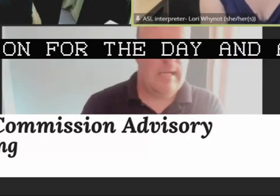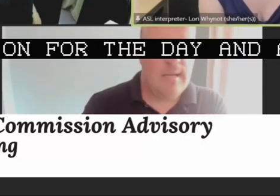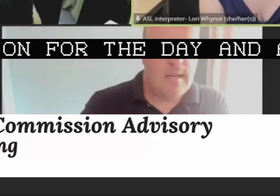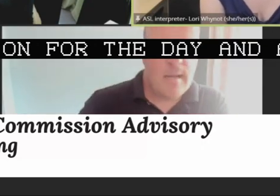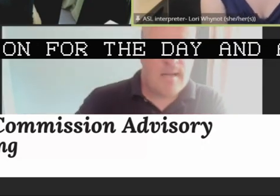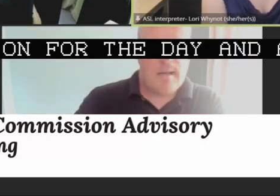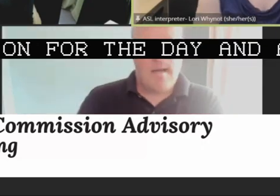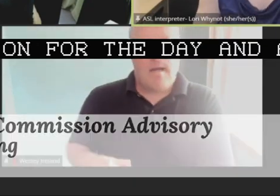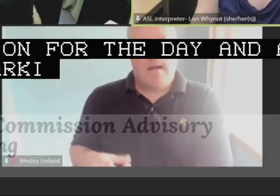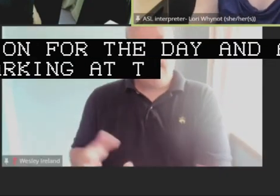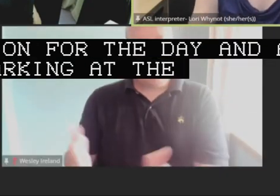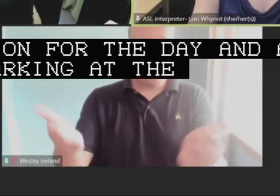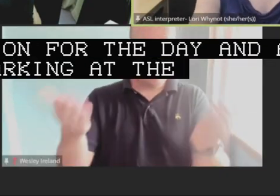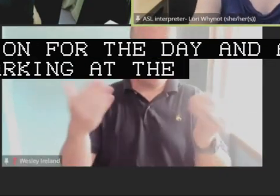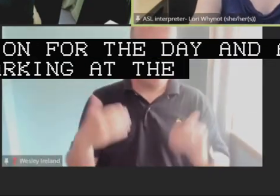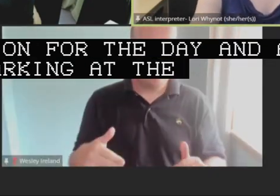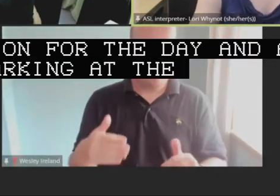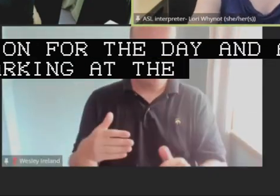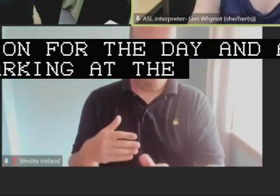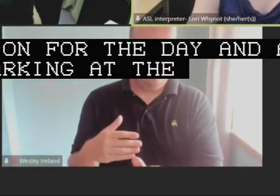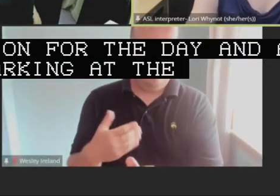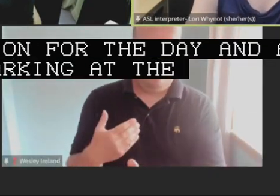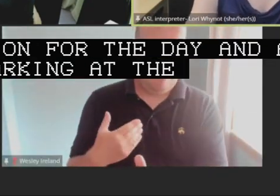at the museum.